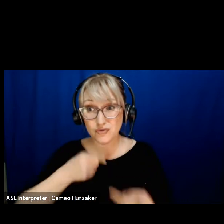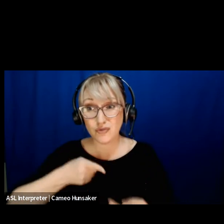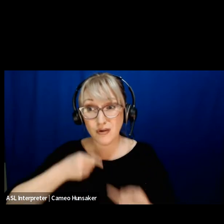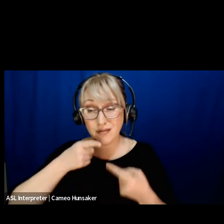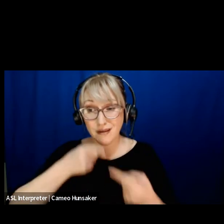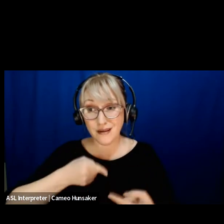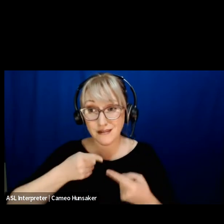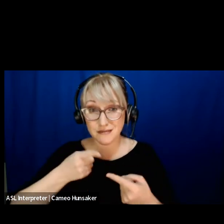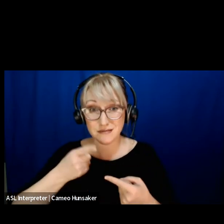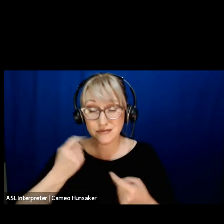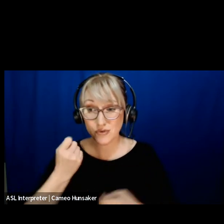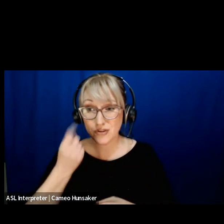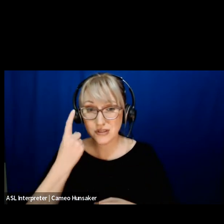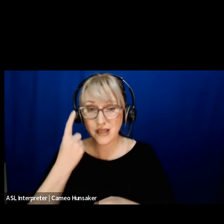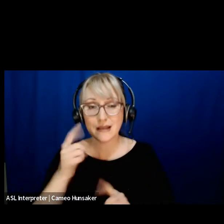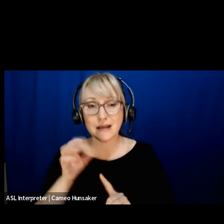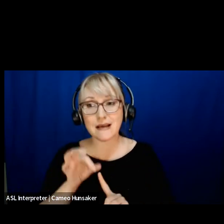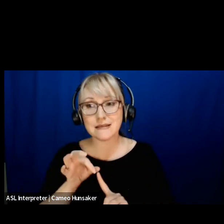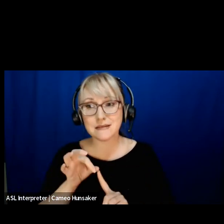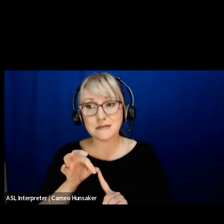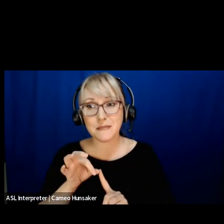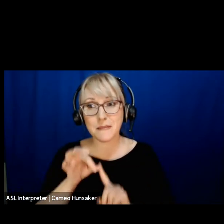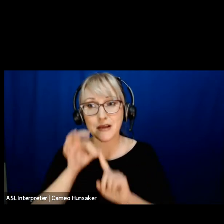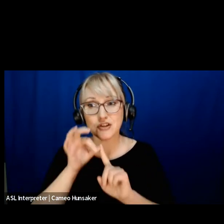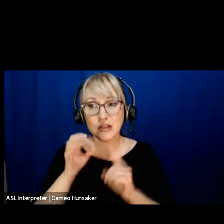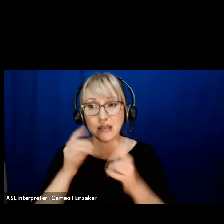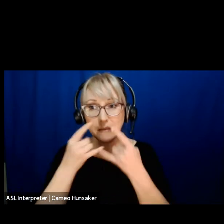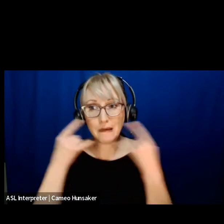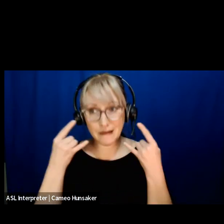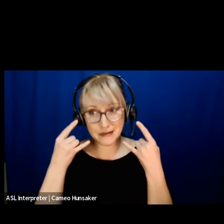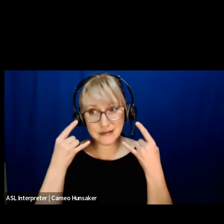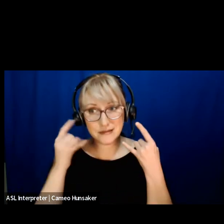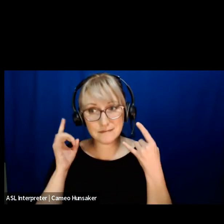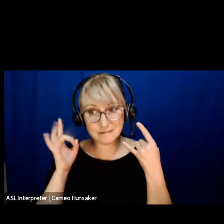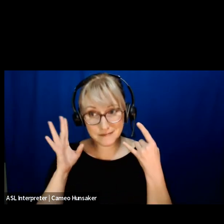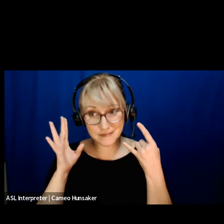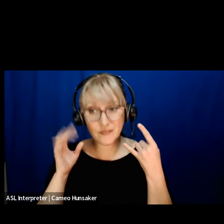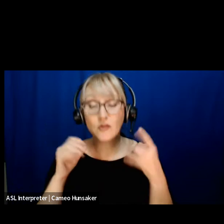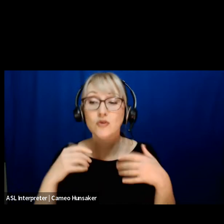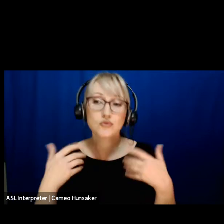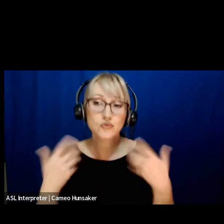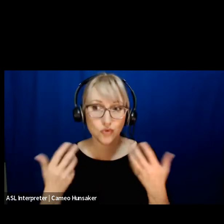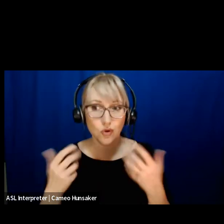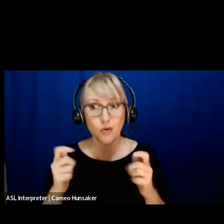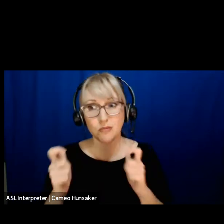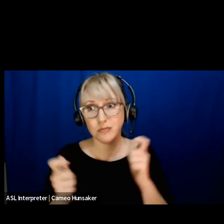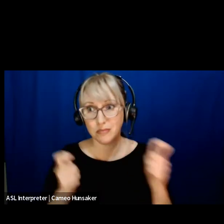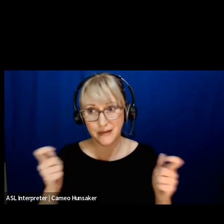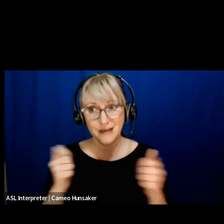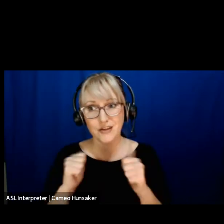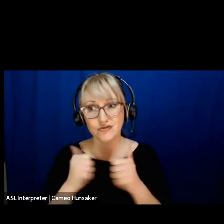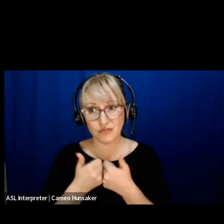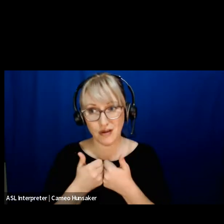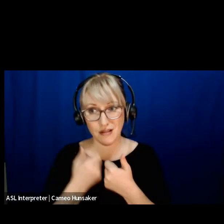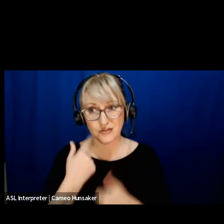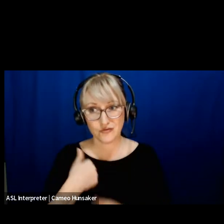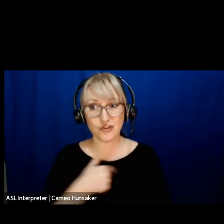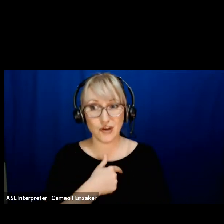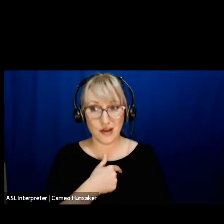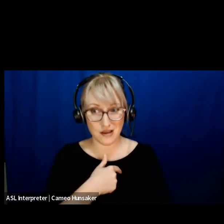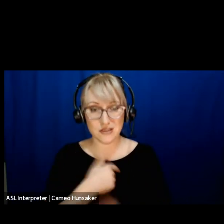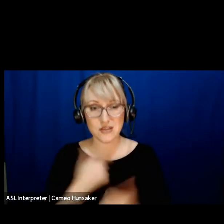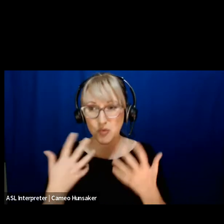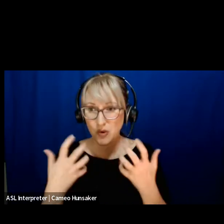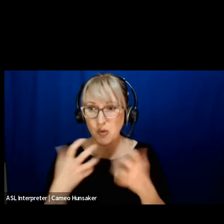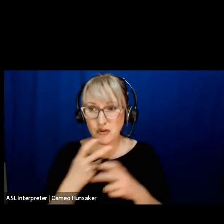understand, especially when people have masks on. So that's a real challenge right now for us. And we want to figure out what we